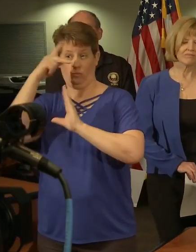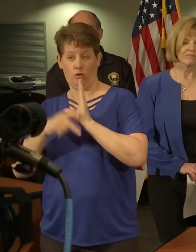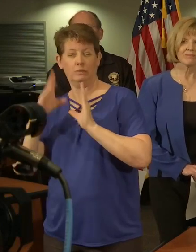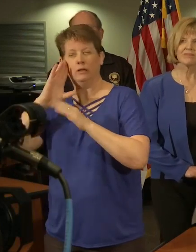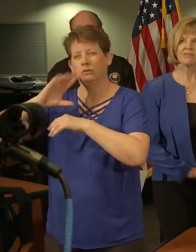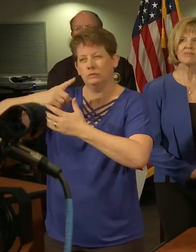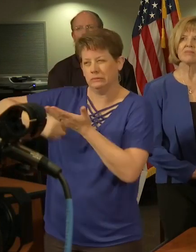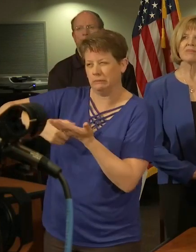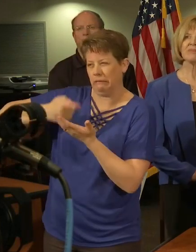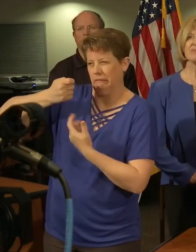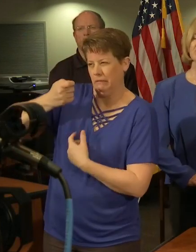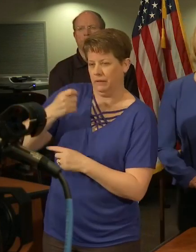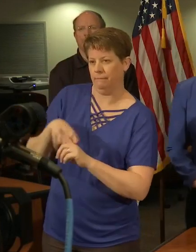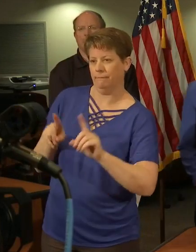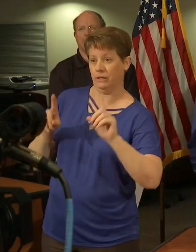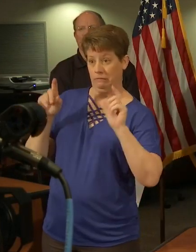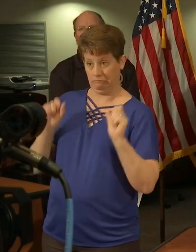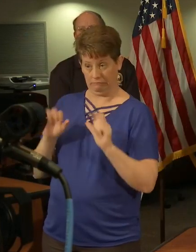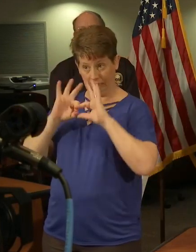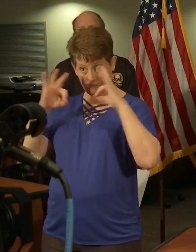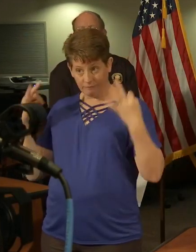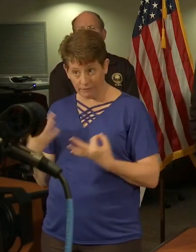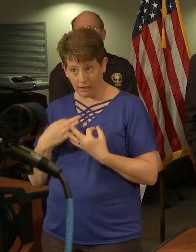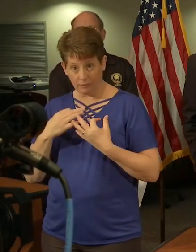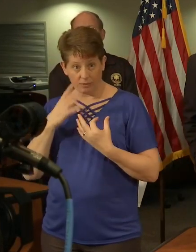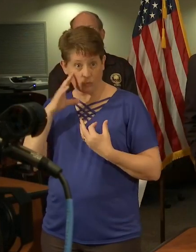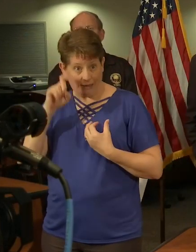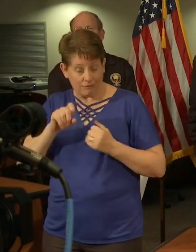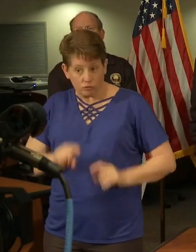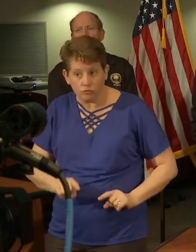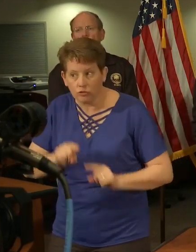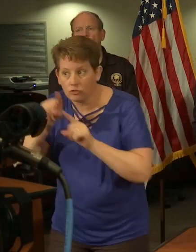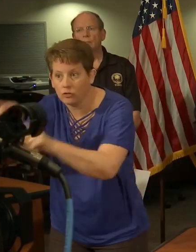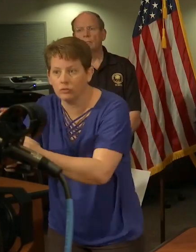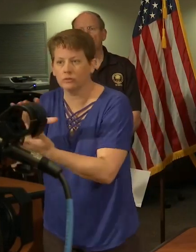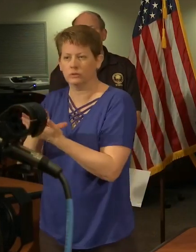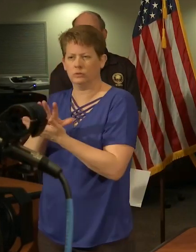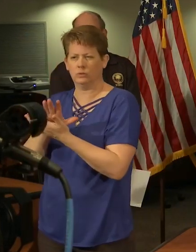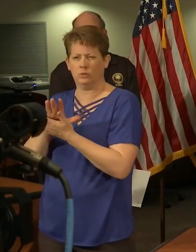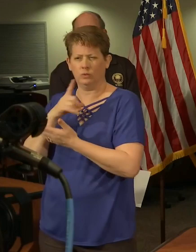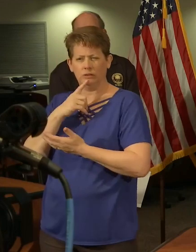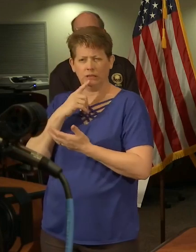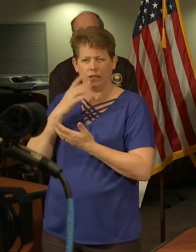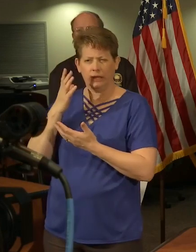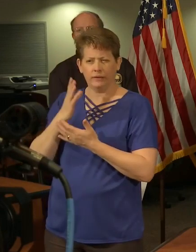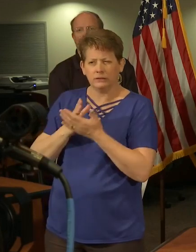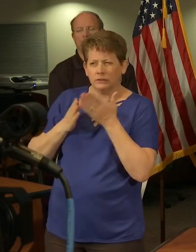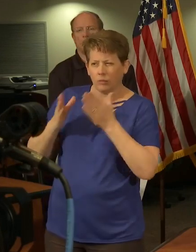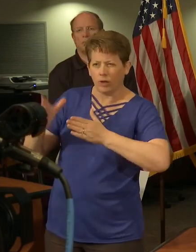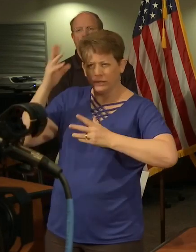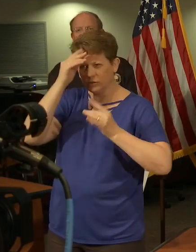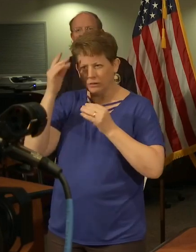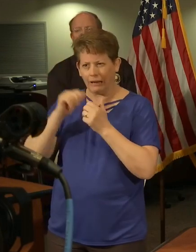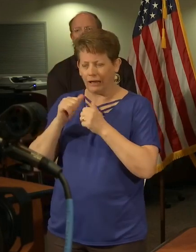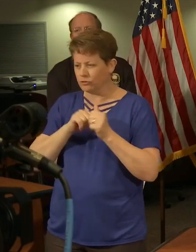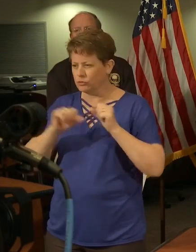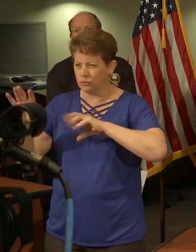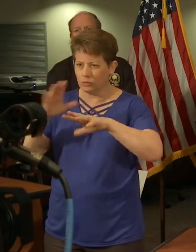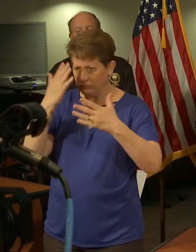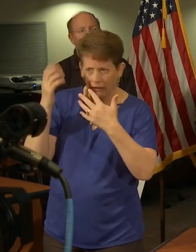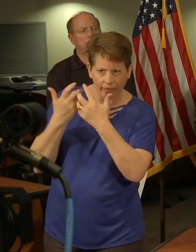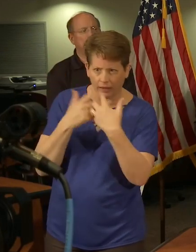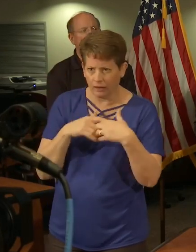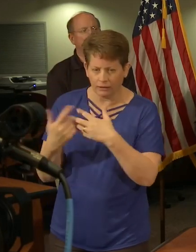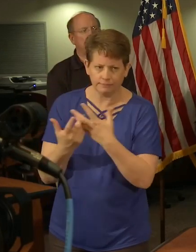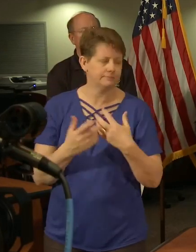sort of touched on that, but are families expected to go to the schools, or I think you said that there's a way that you are going to get it to them. How's that going to work